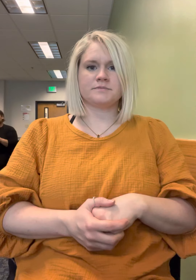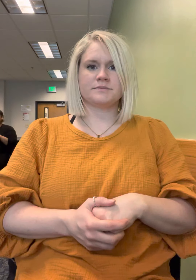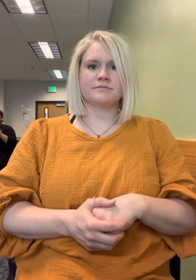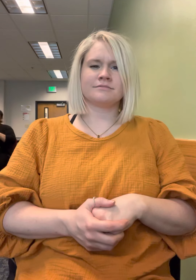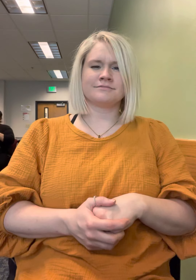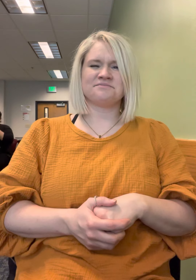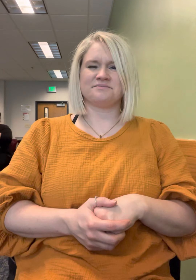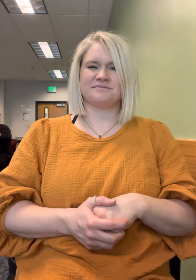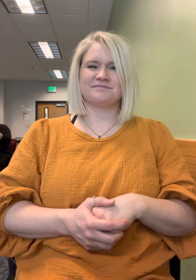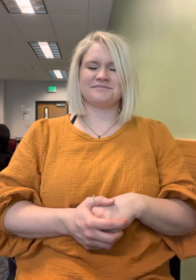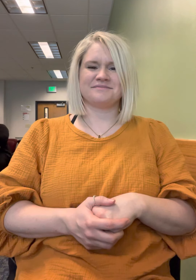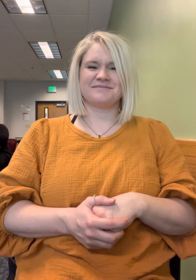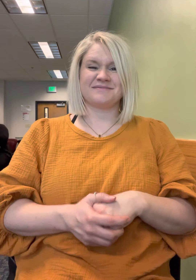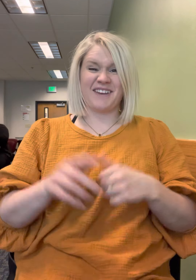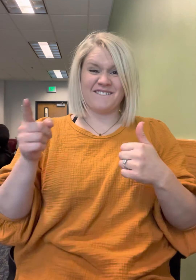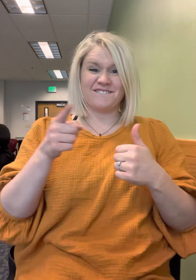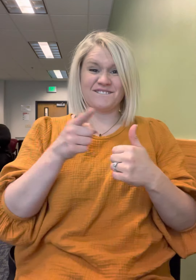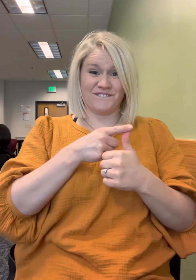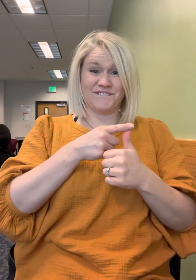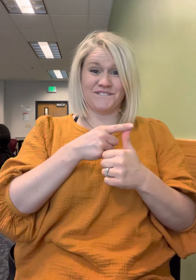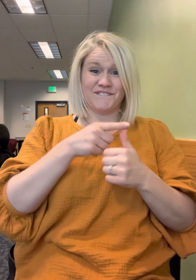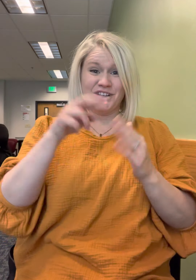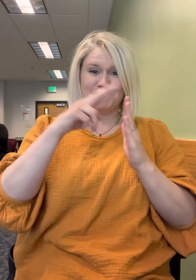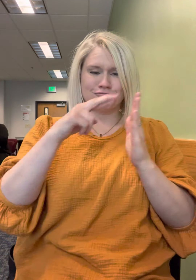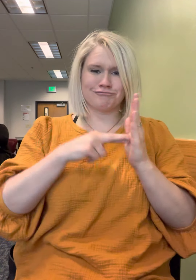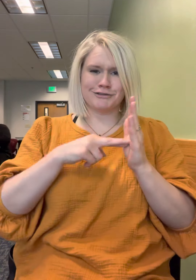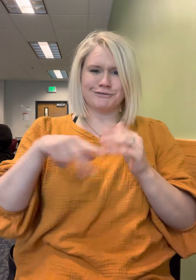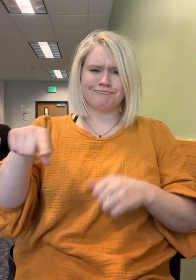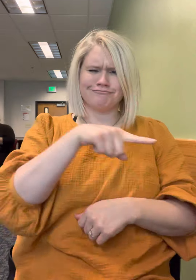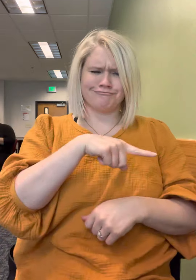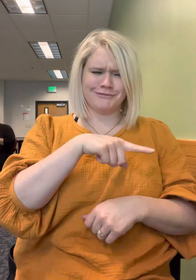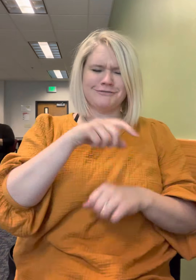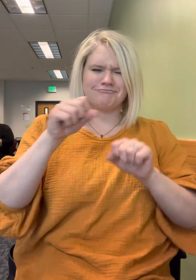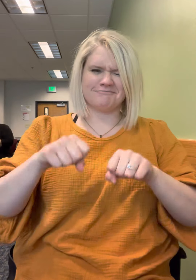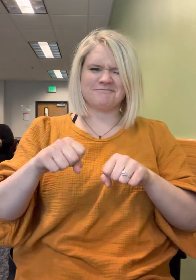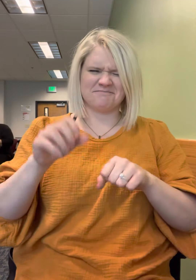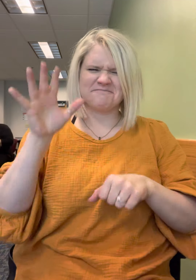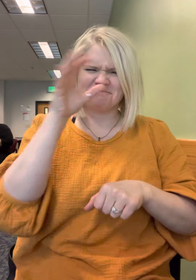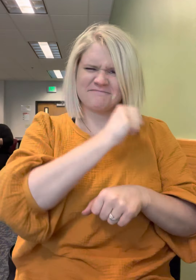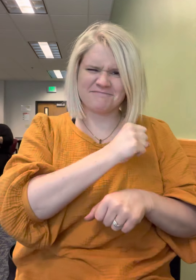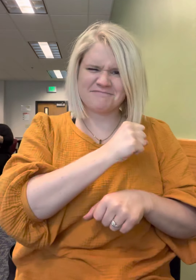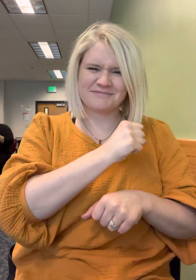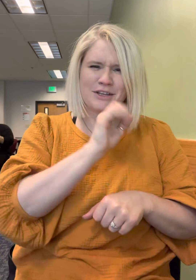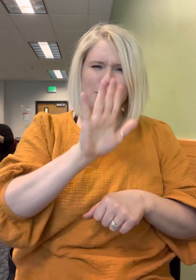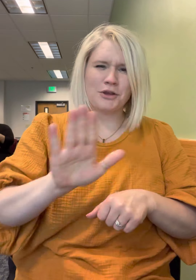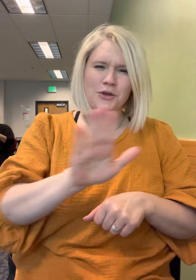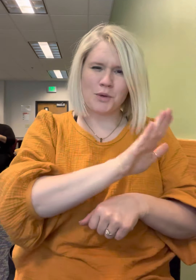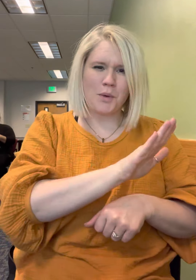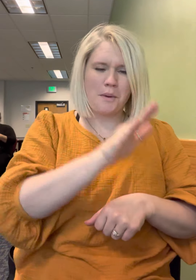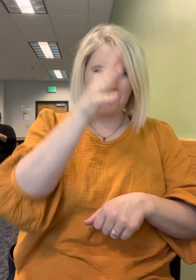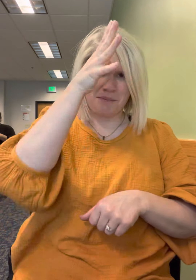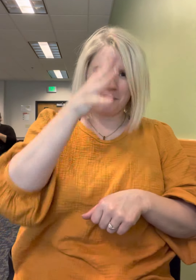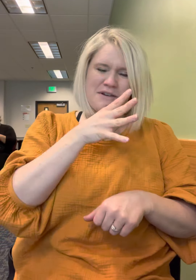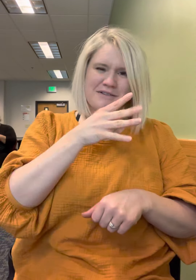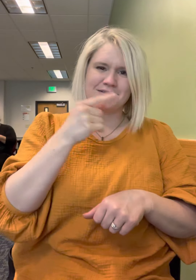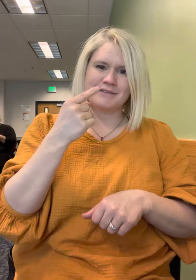very first rule is, couldn't you? Because your moms and dads say it all the time. Remember to say please. Remember to say thank